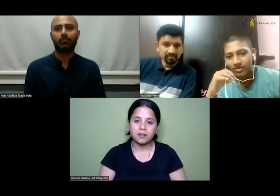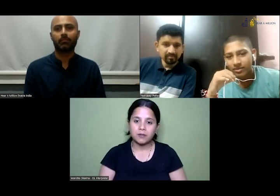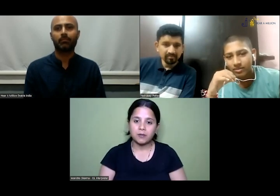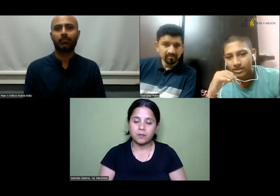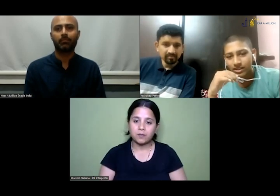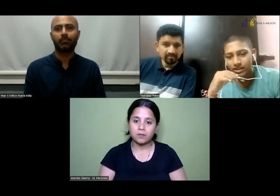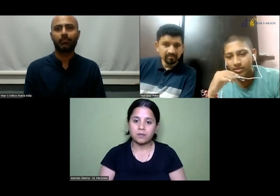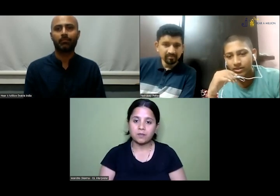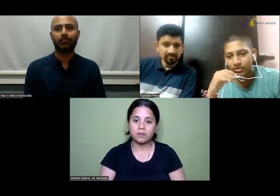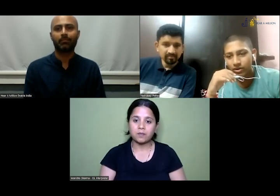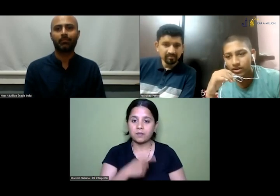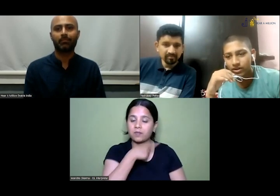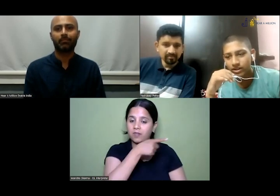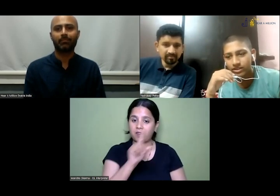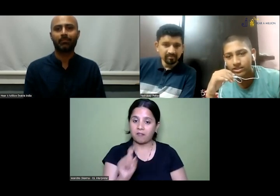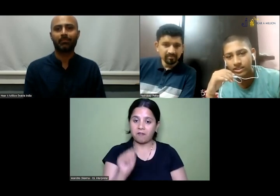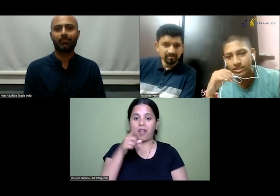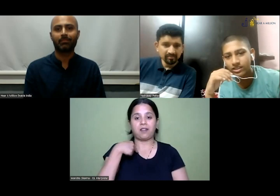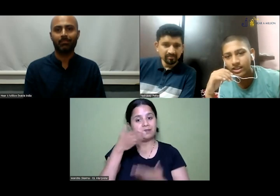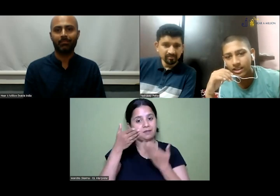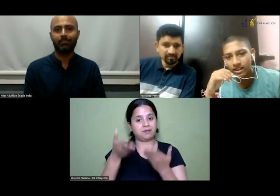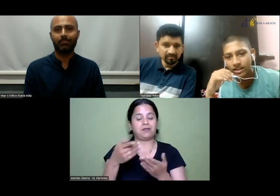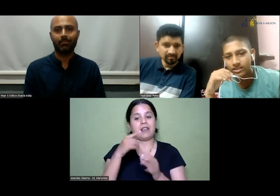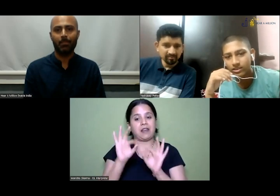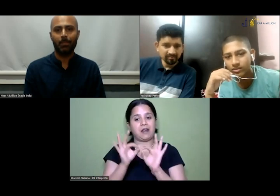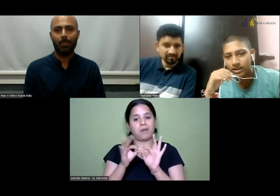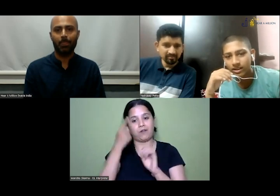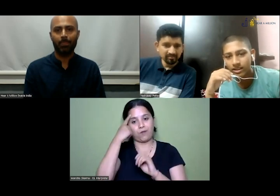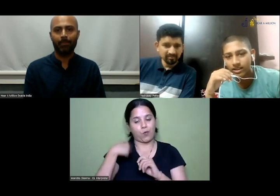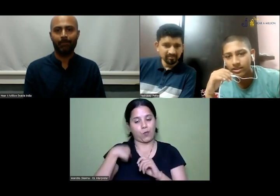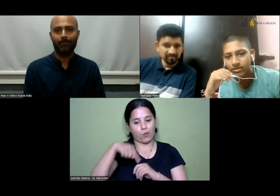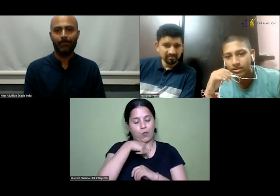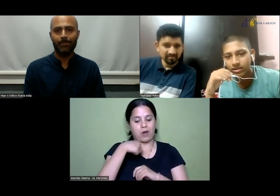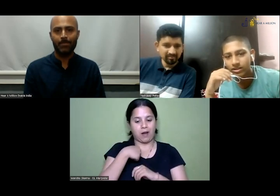I have been a personal interpreter for her